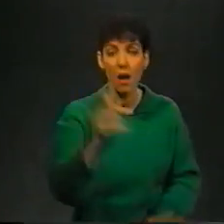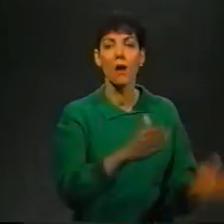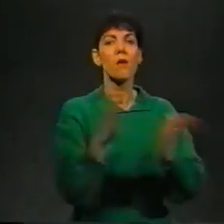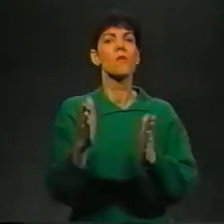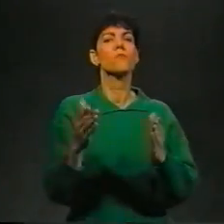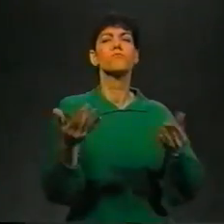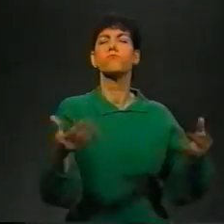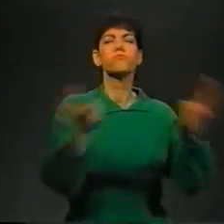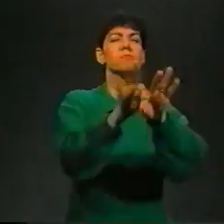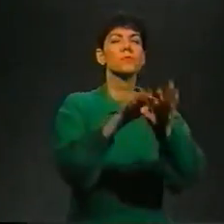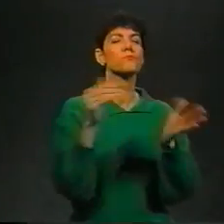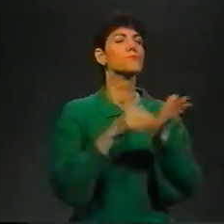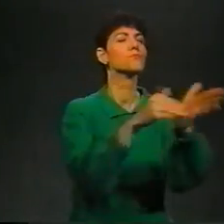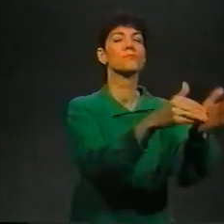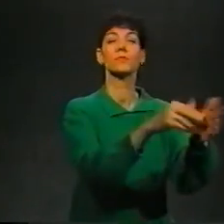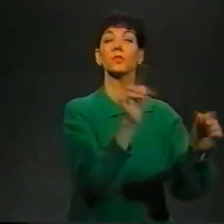dime. Also,